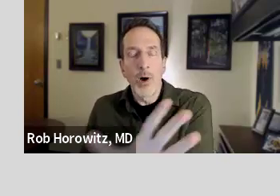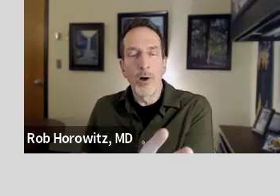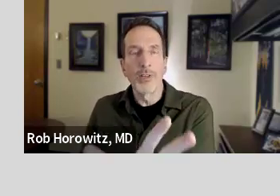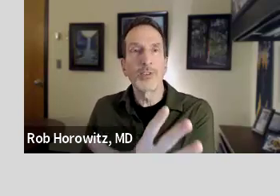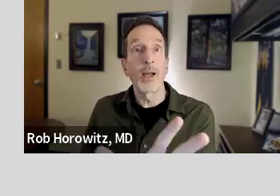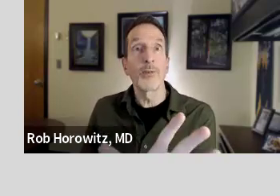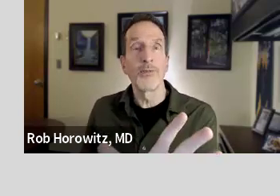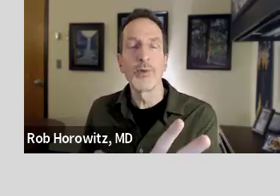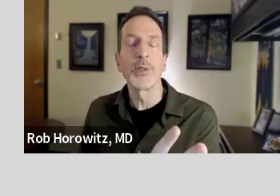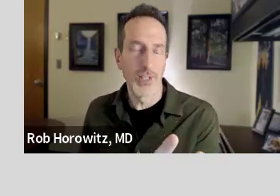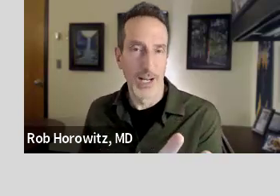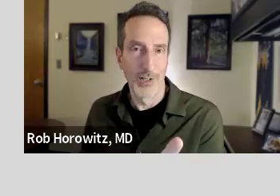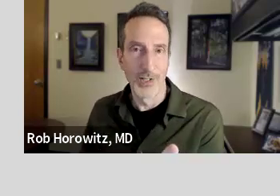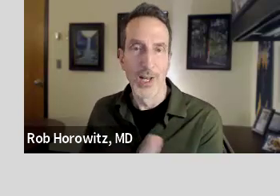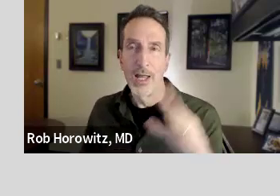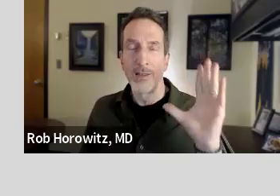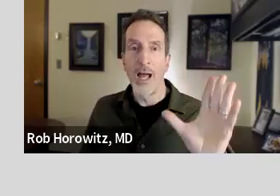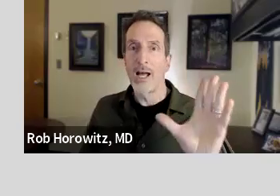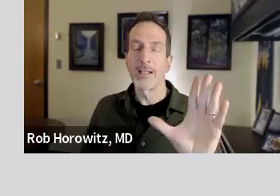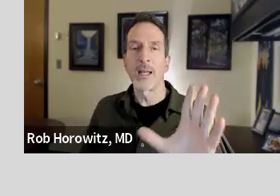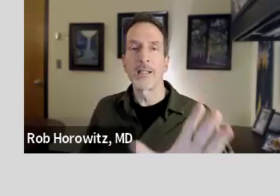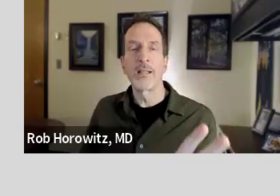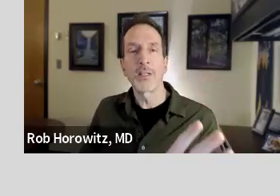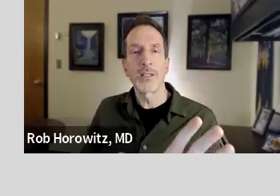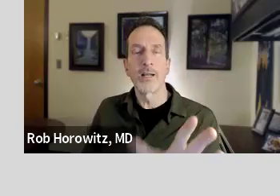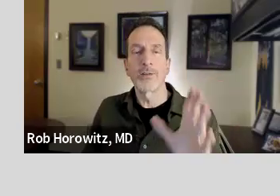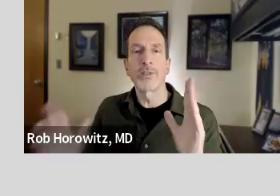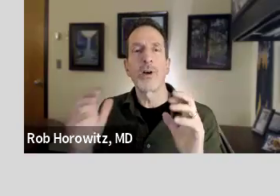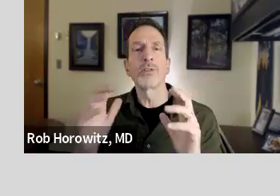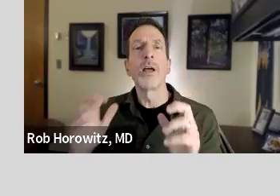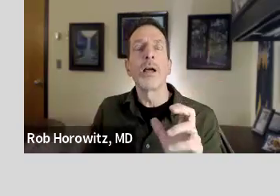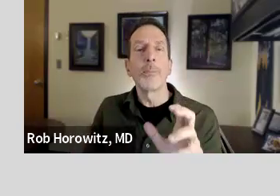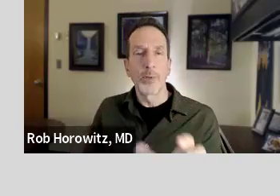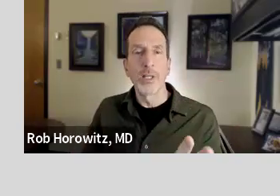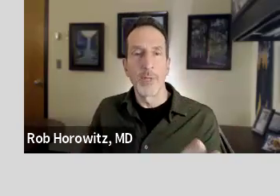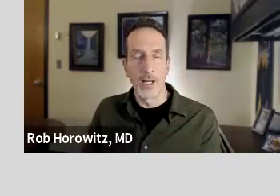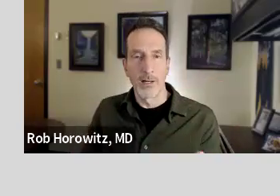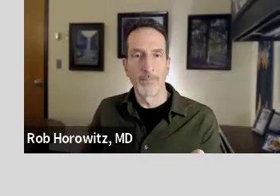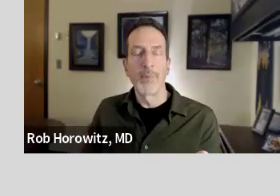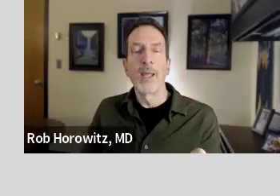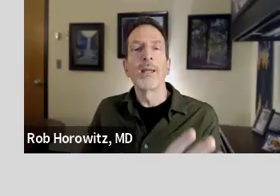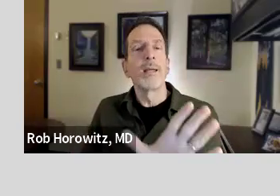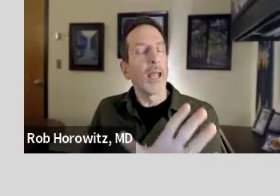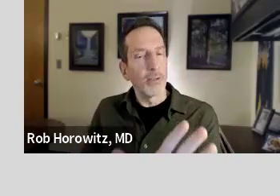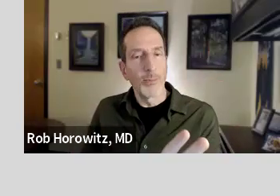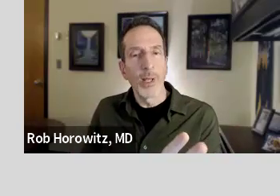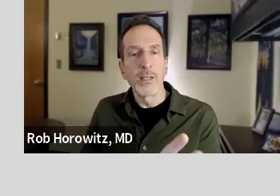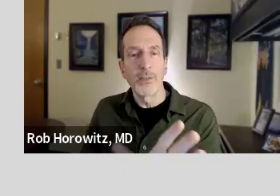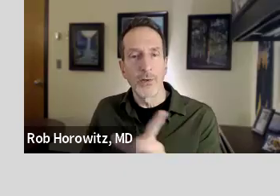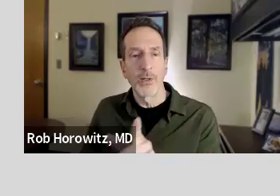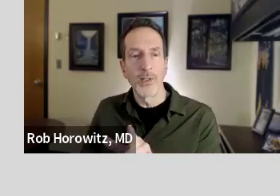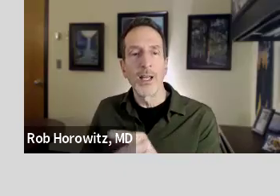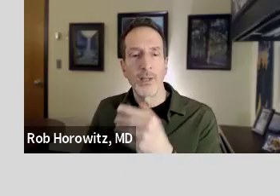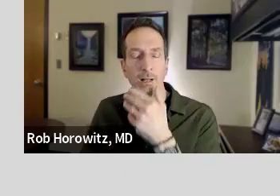And so all this, by the reviewer standards and the highest scientific standards, is called preliminary. And there are